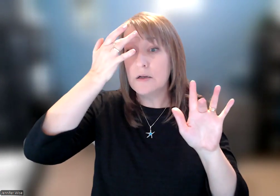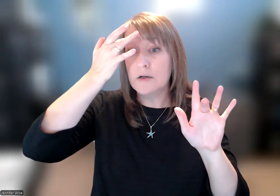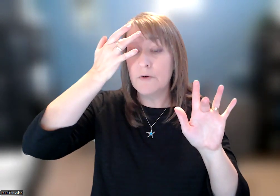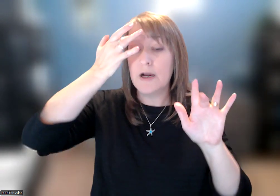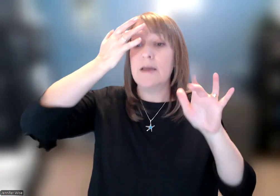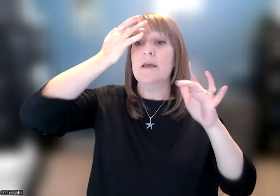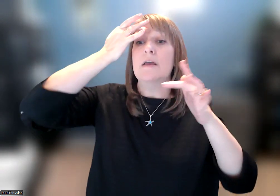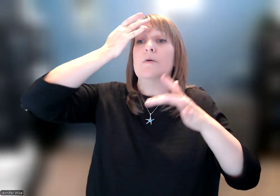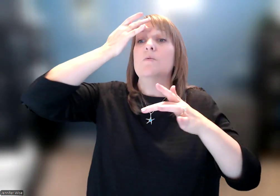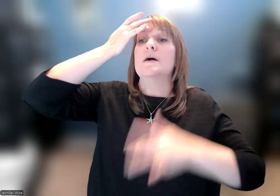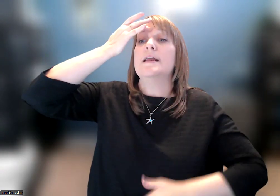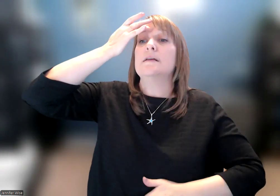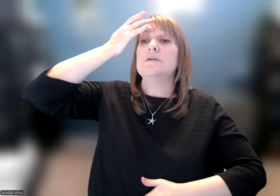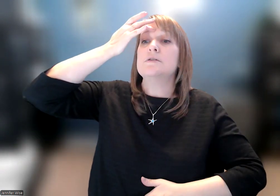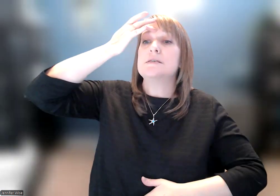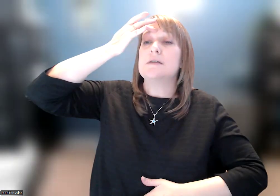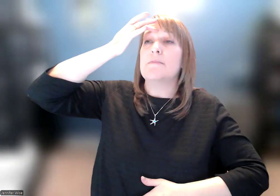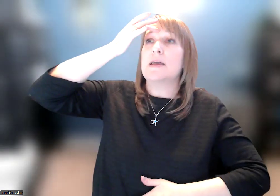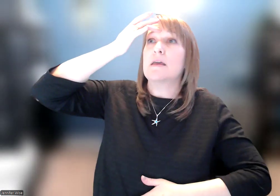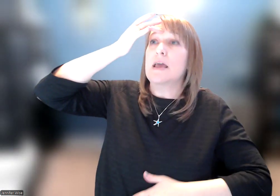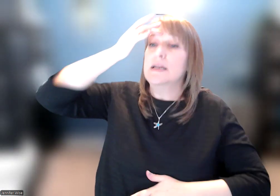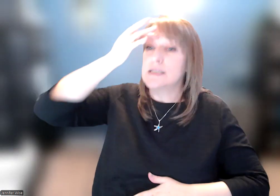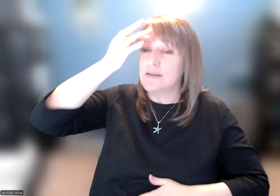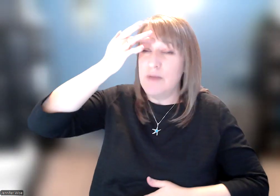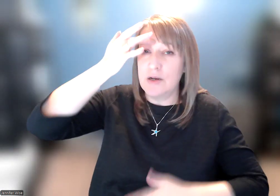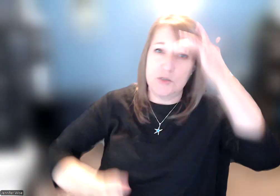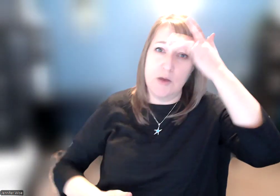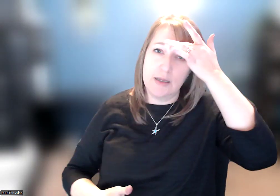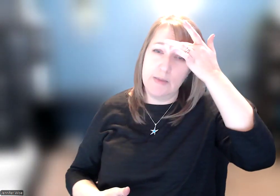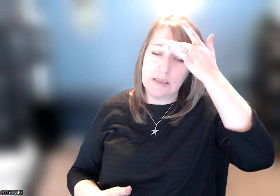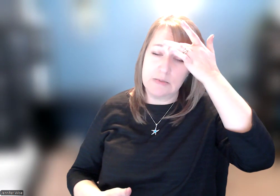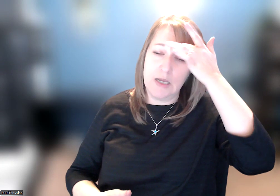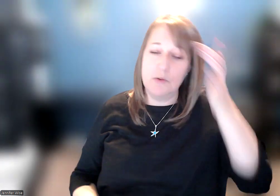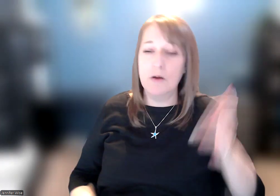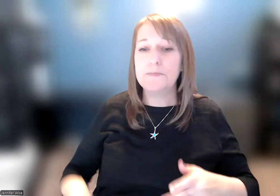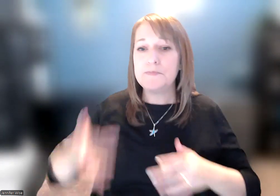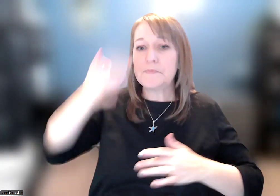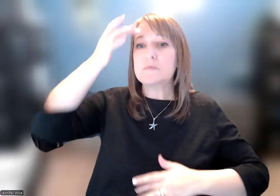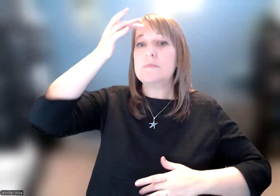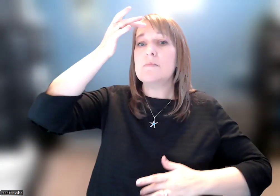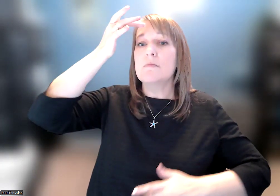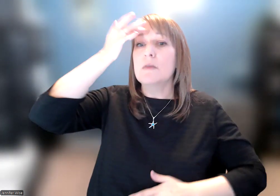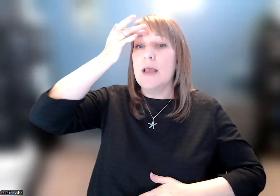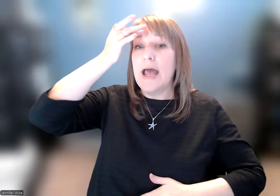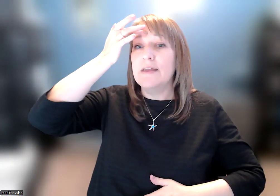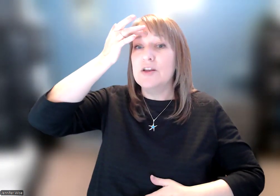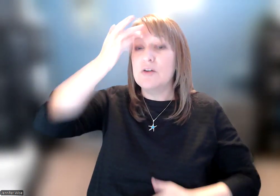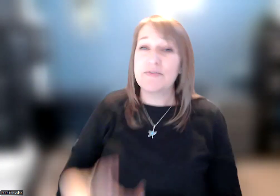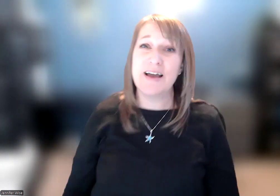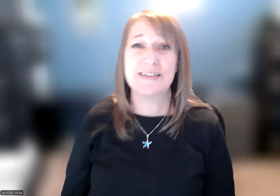on your forehead and one hand on your stomach, and it doesn't matter which one. It could be this way if you want. And then you have to have a